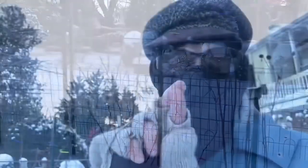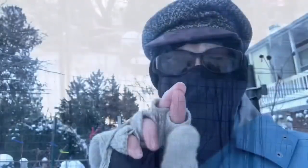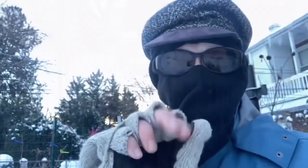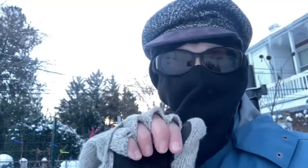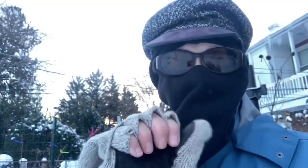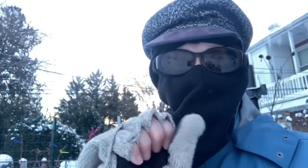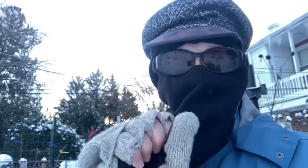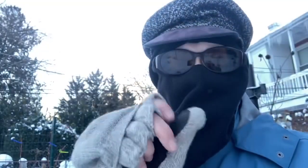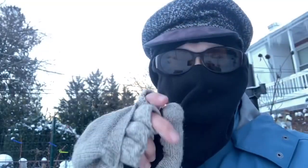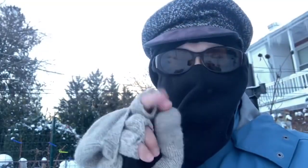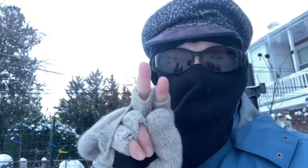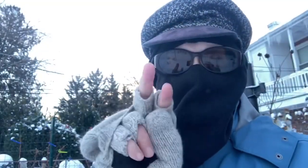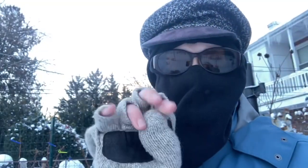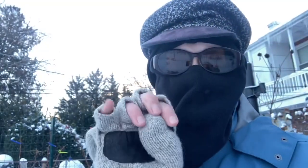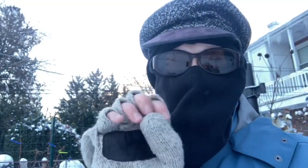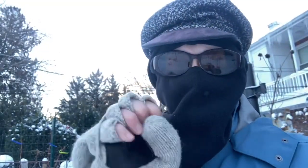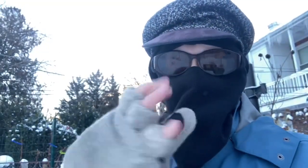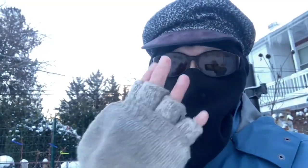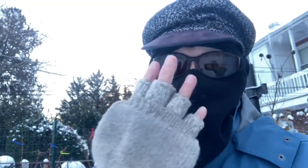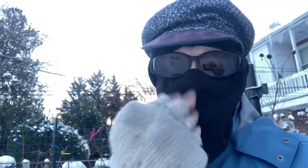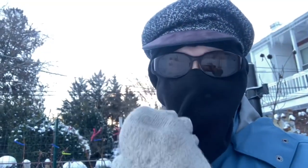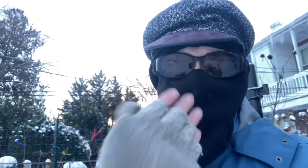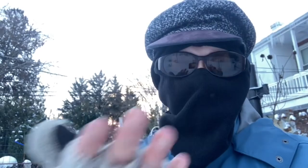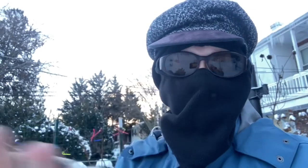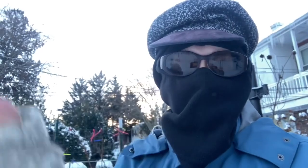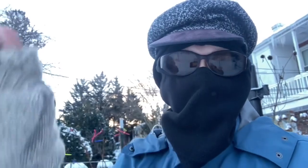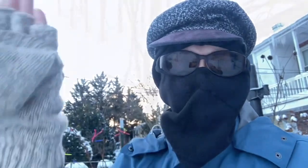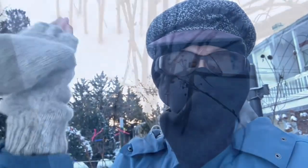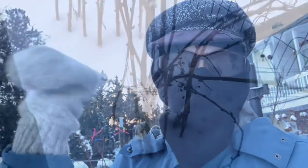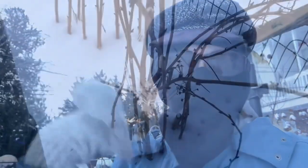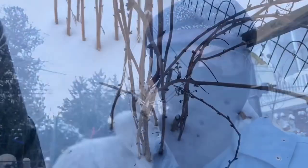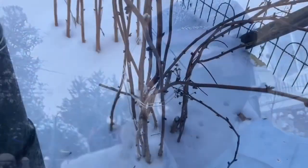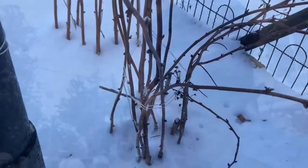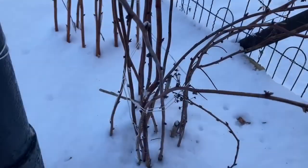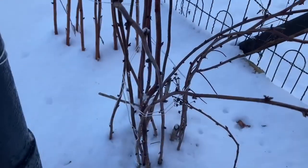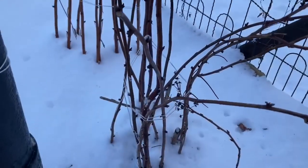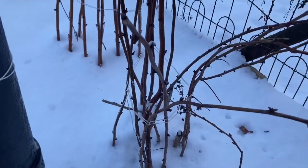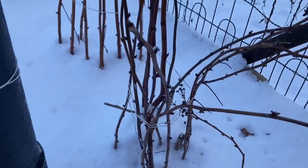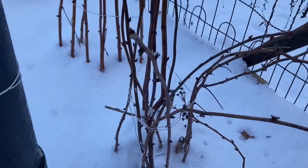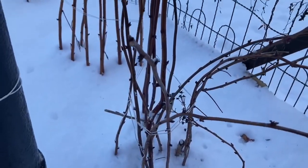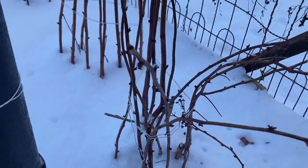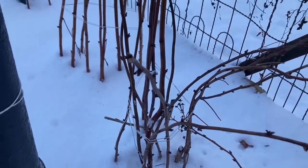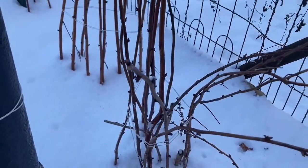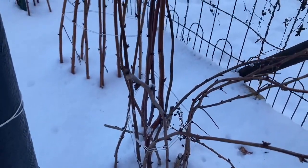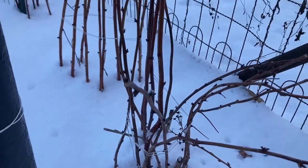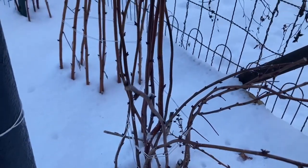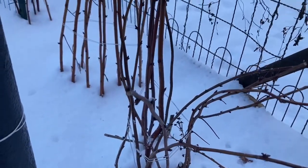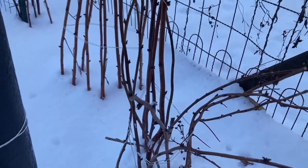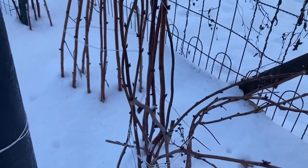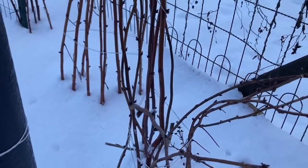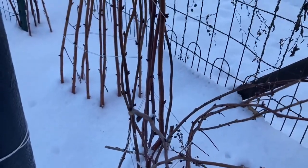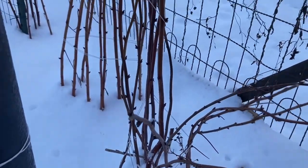And these raspberries, they've been asleep for a long time. But